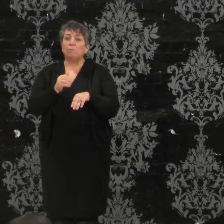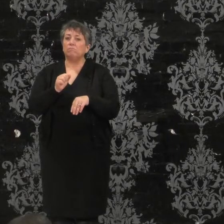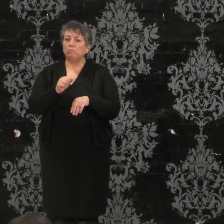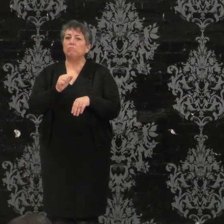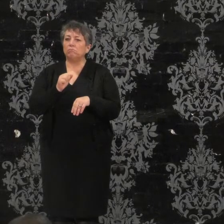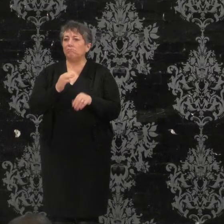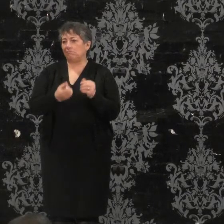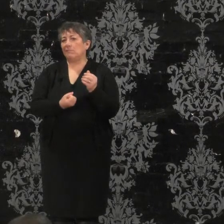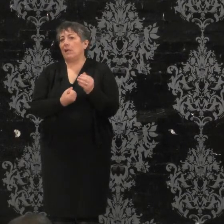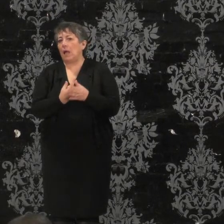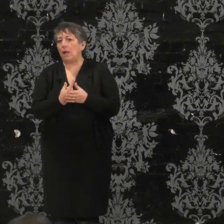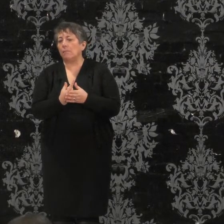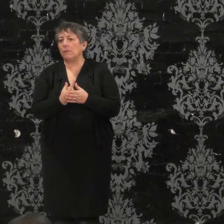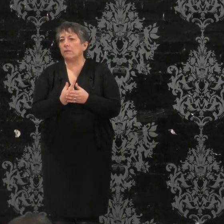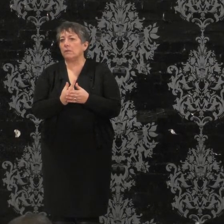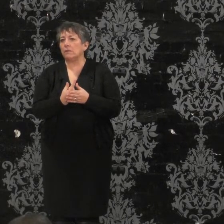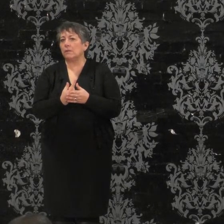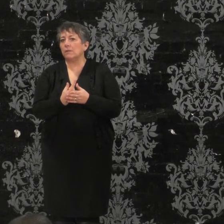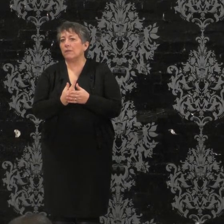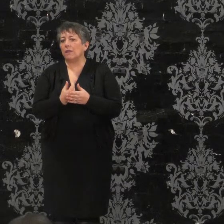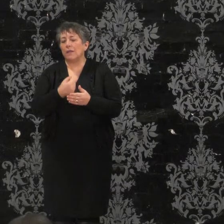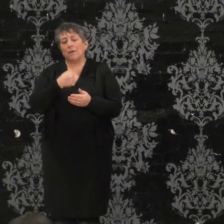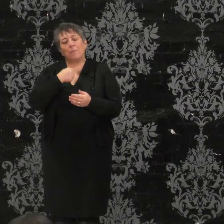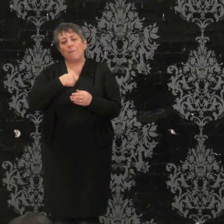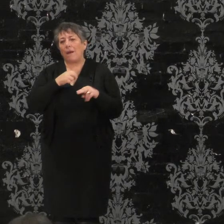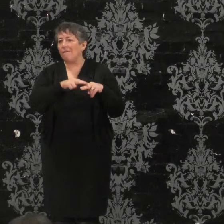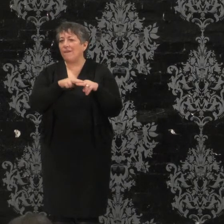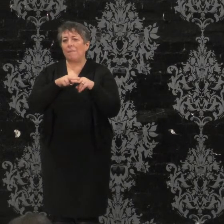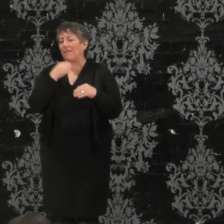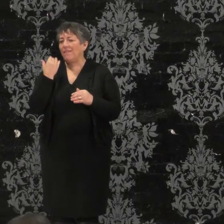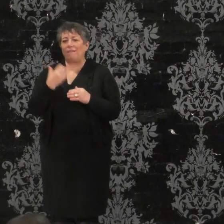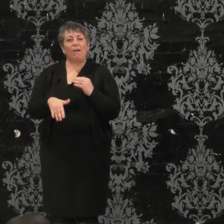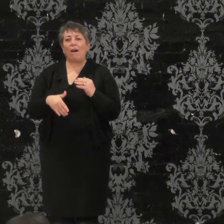my family just looks so ordinary.